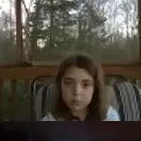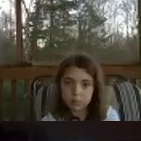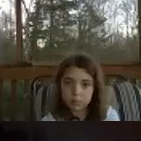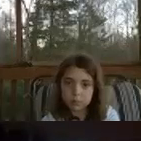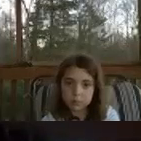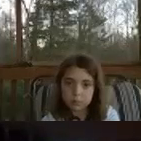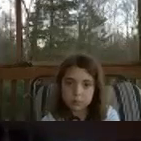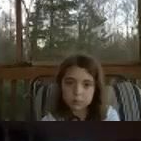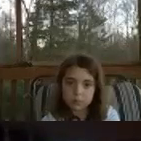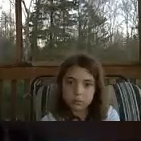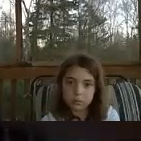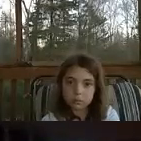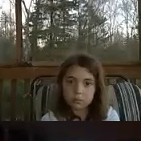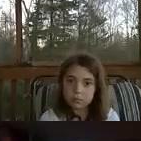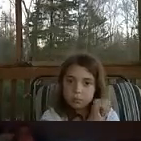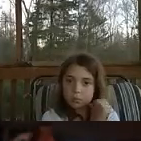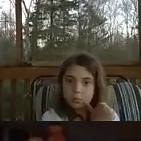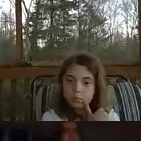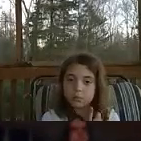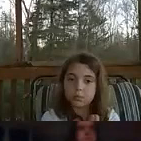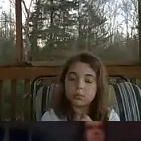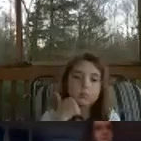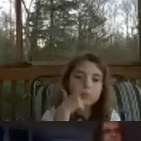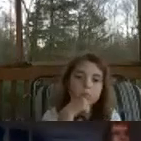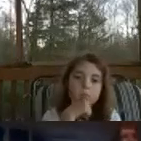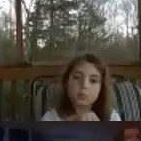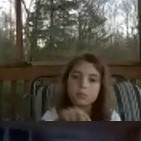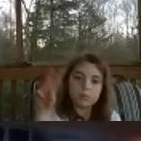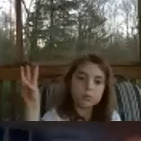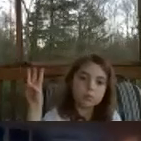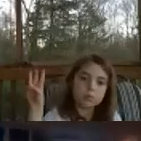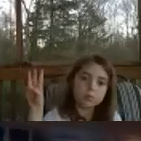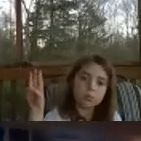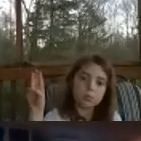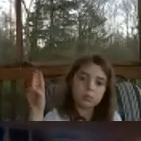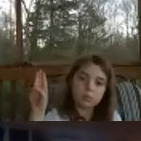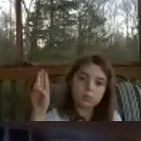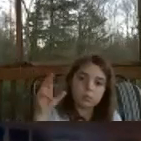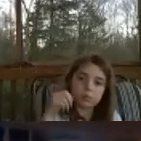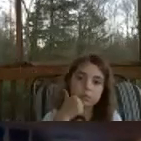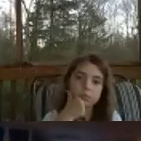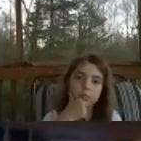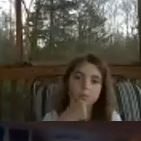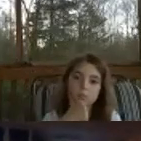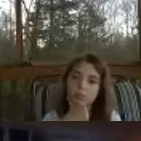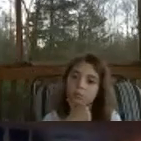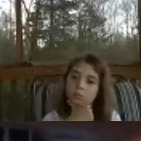to feel left out. So that's how I feel about deaf people when I'm interpreting for them. Someone else asked if it matters what hand